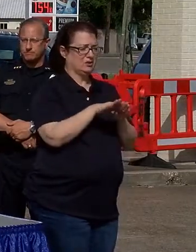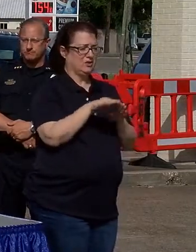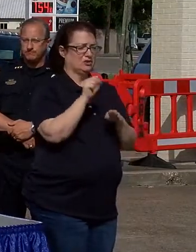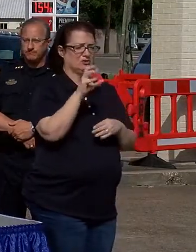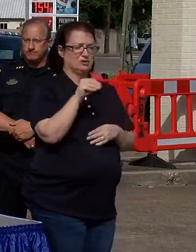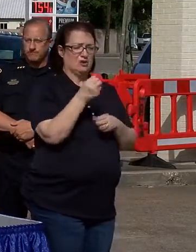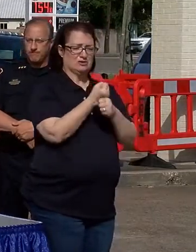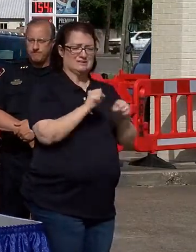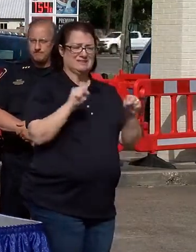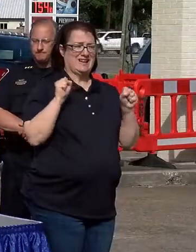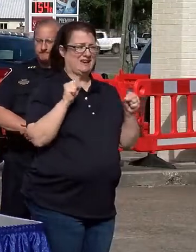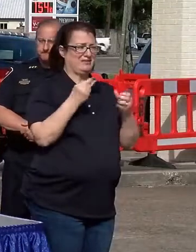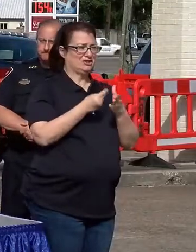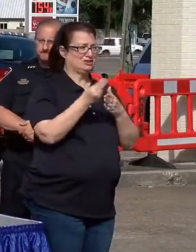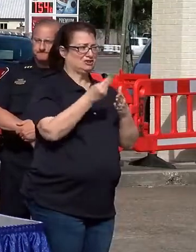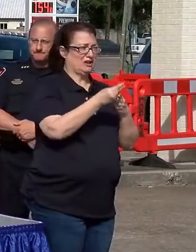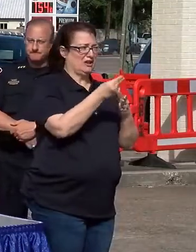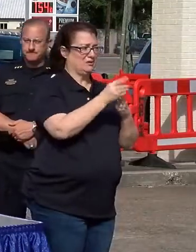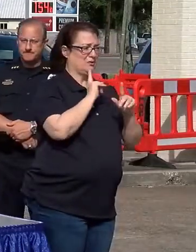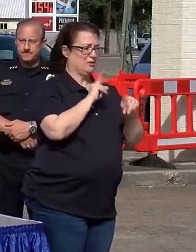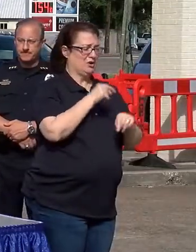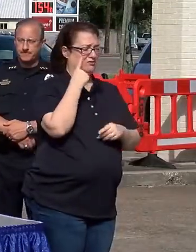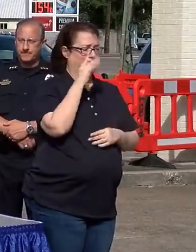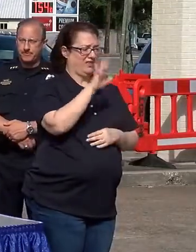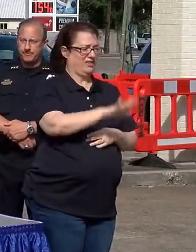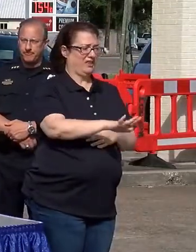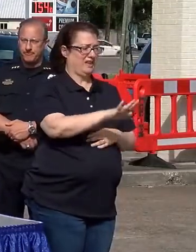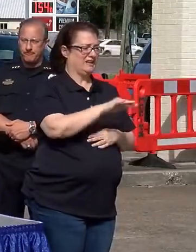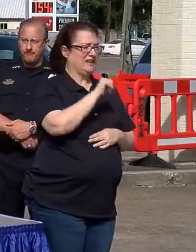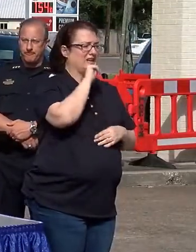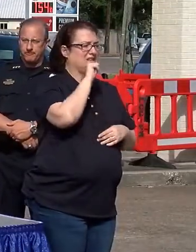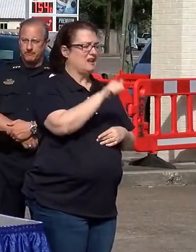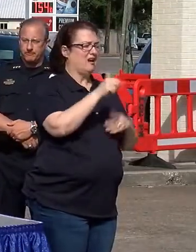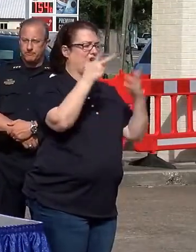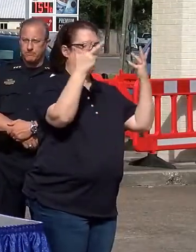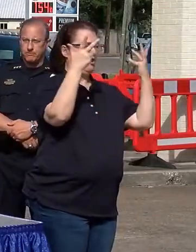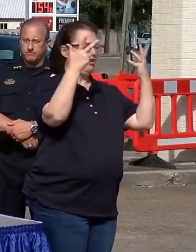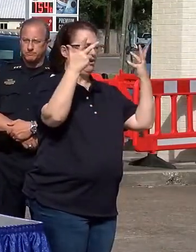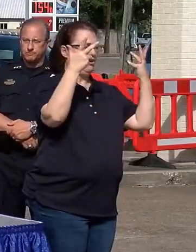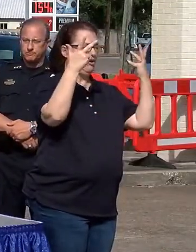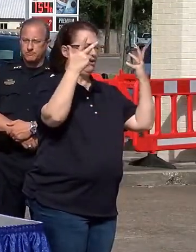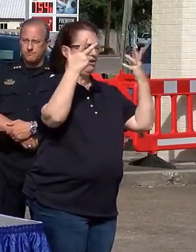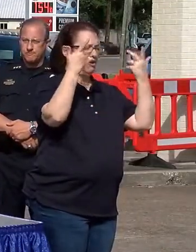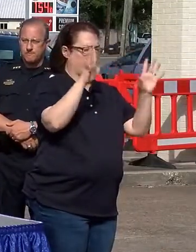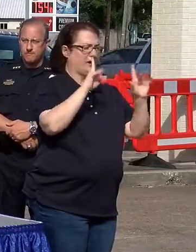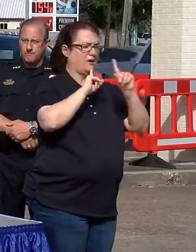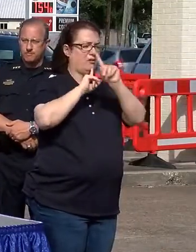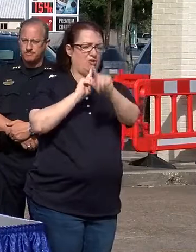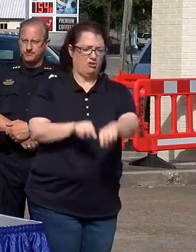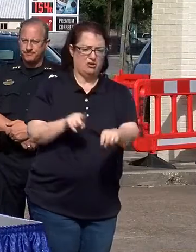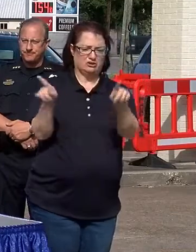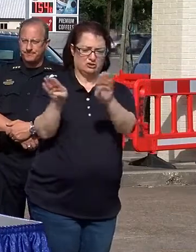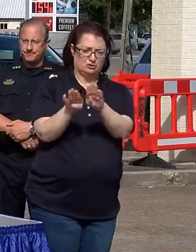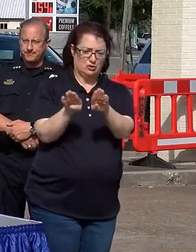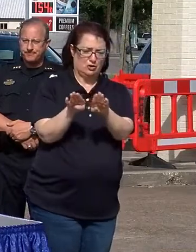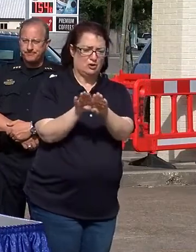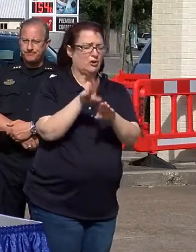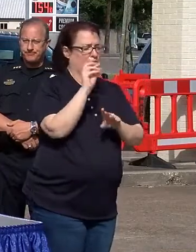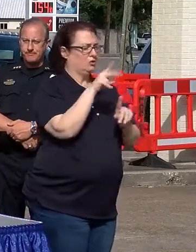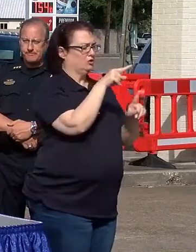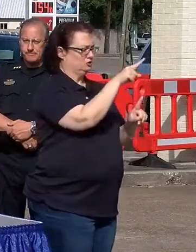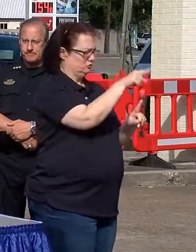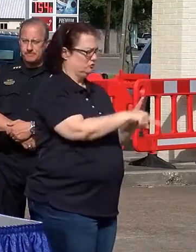shop order that we're giving, it's for that gray area. It's not the businesses that are ordered to close, not the essential businesses. They have their own